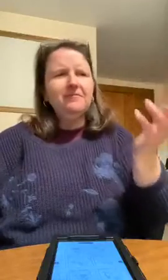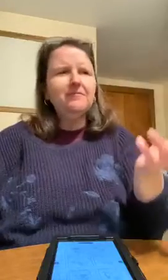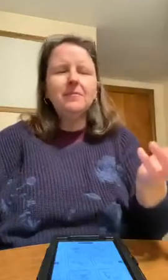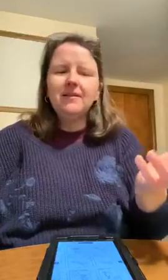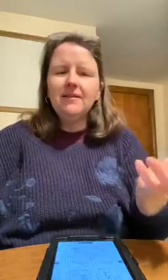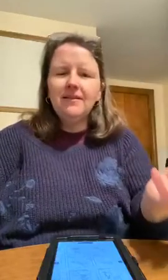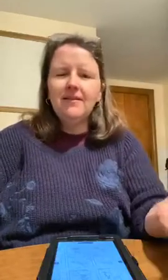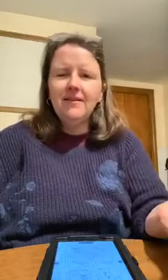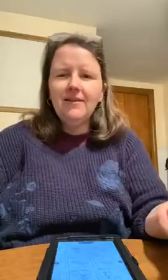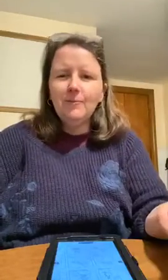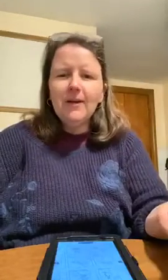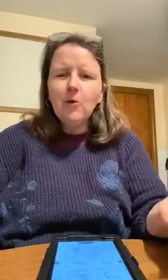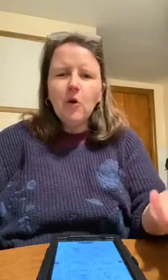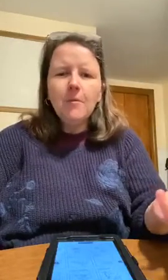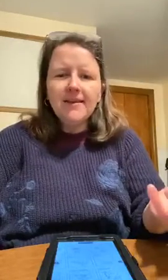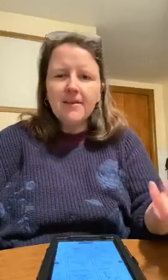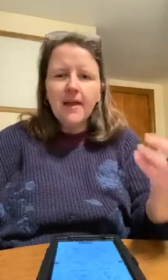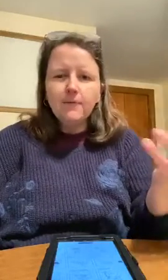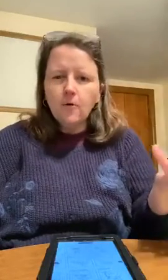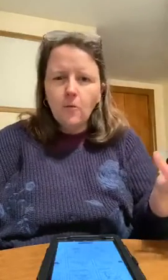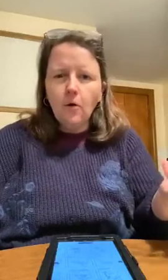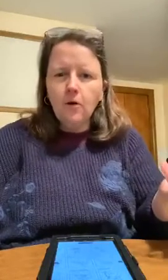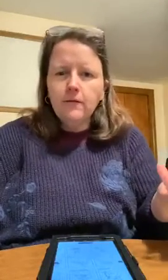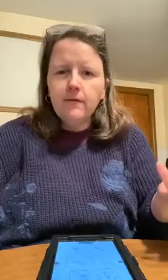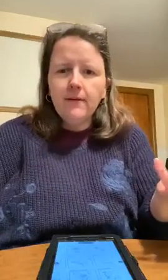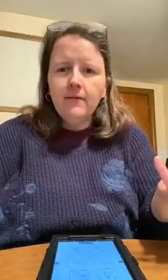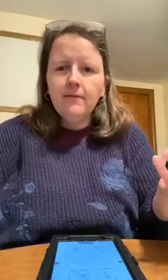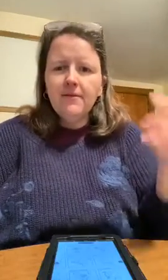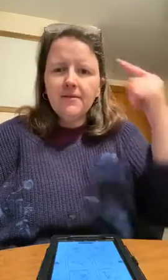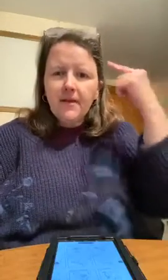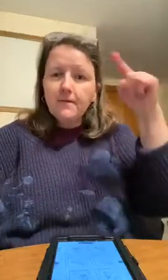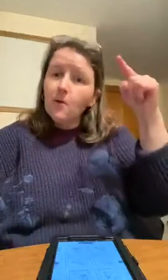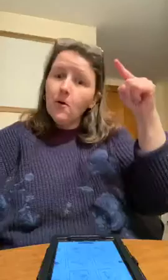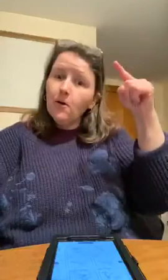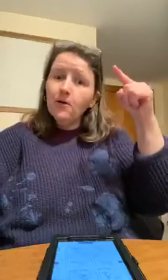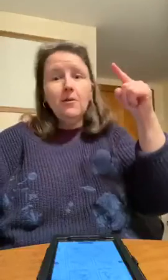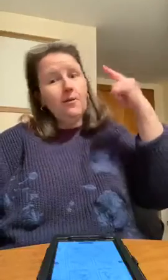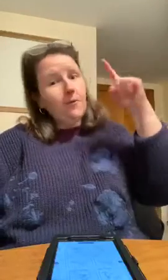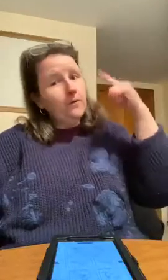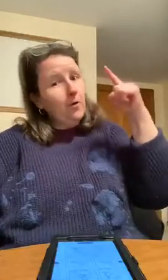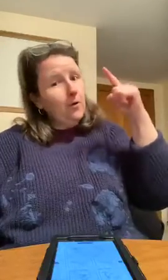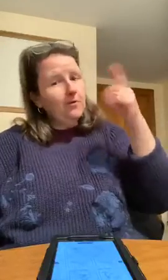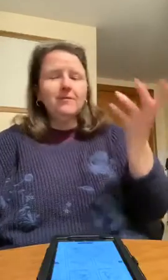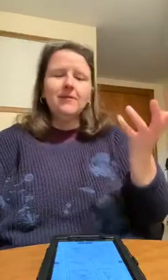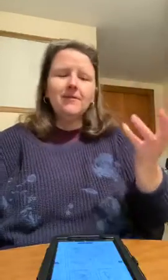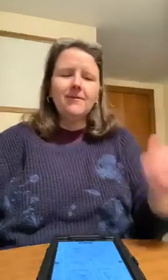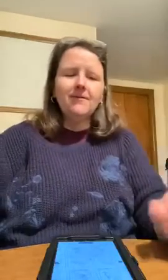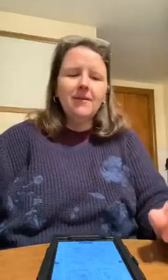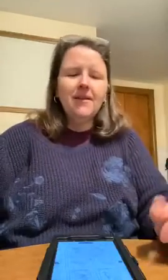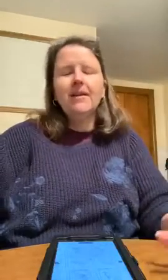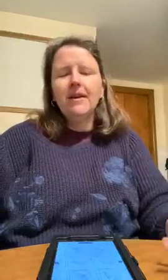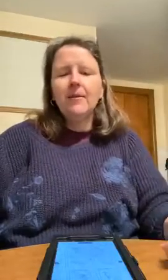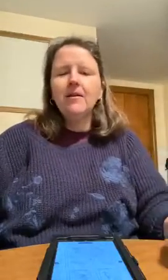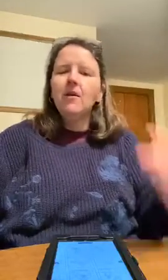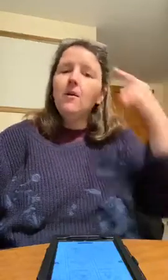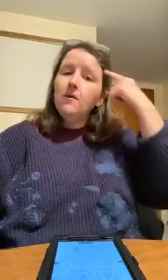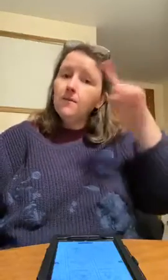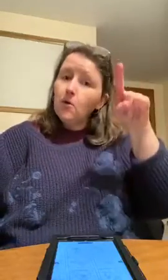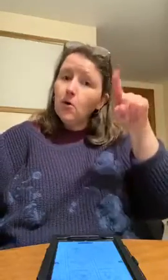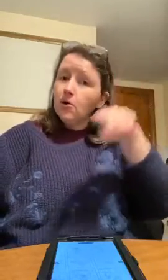But we don't normally say for, you know. We just say for. Okay. Anyway, for